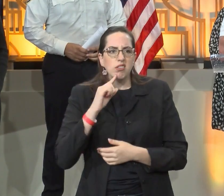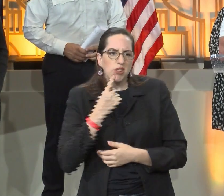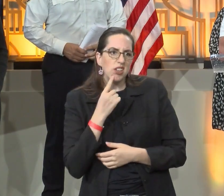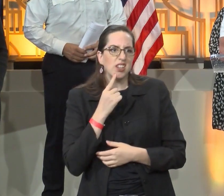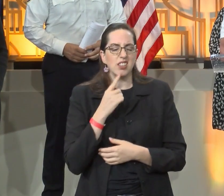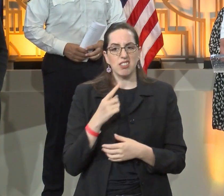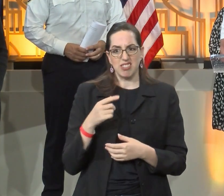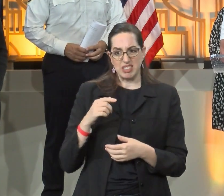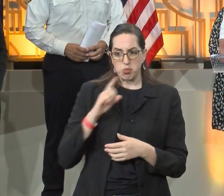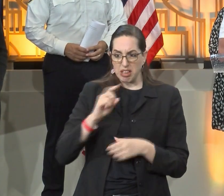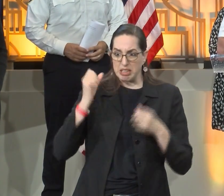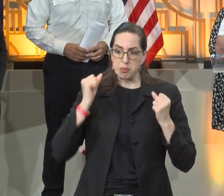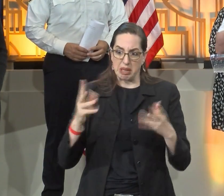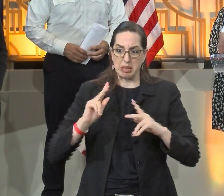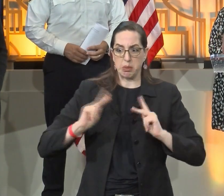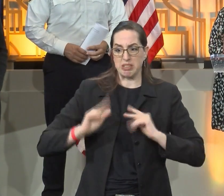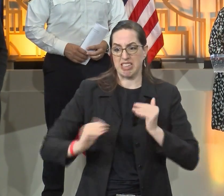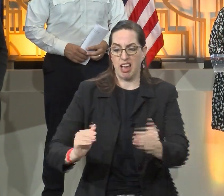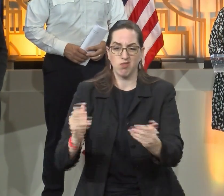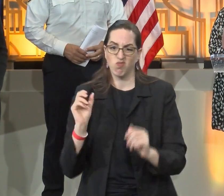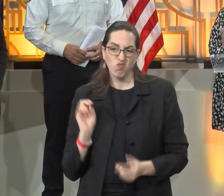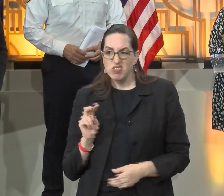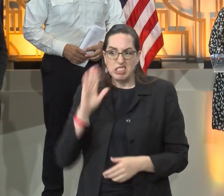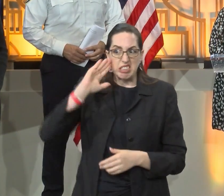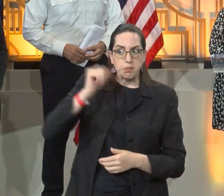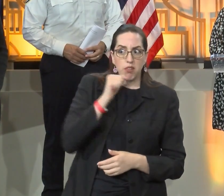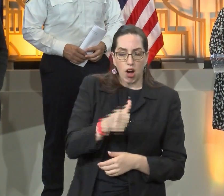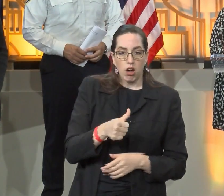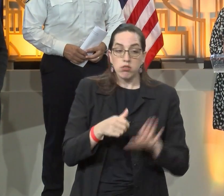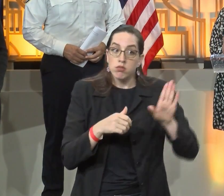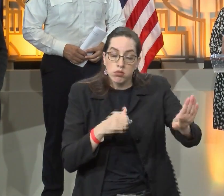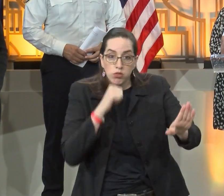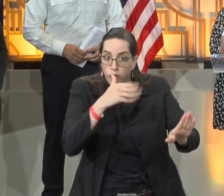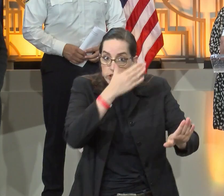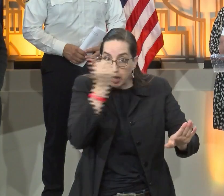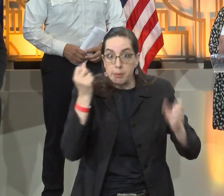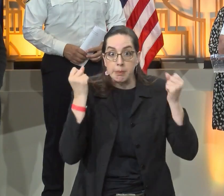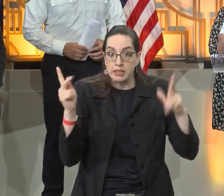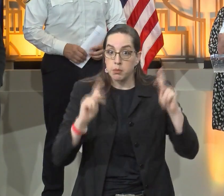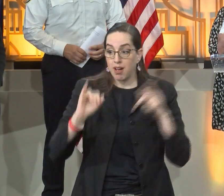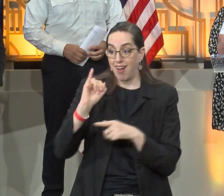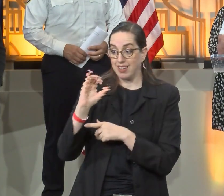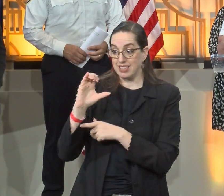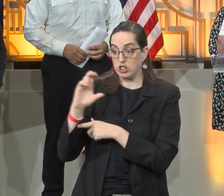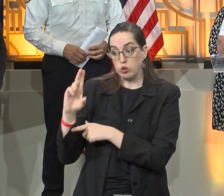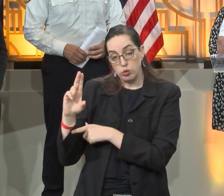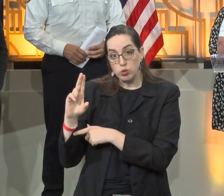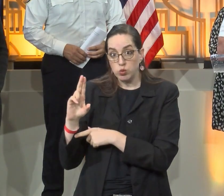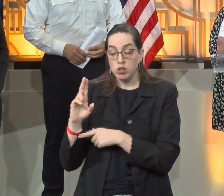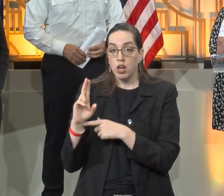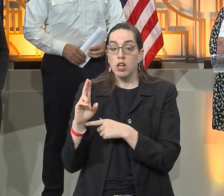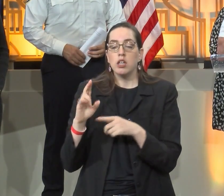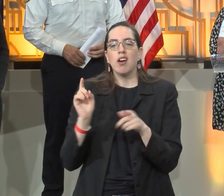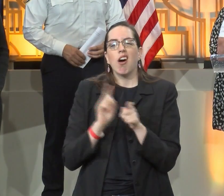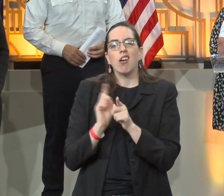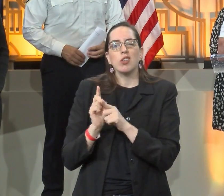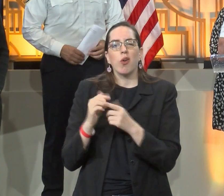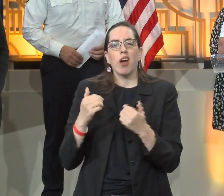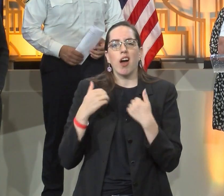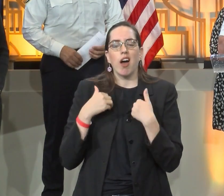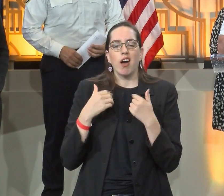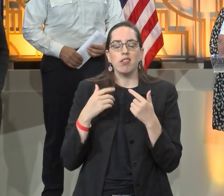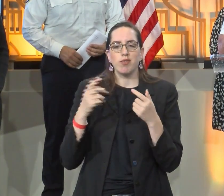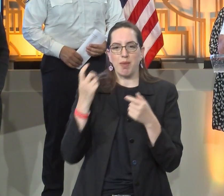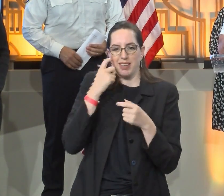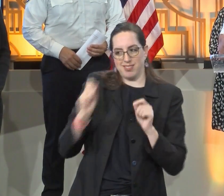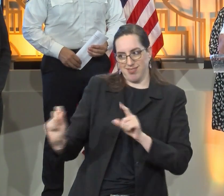there aren't that many deaths. So yesterday we talked about, don't forget all the people that are in intensive care units. I'd also like to point out, we have a slide I'd like to ask it put